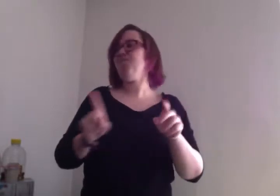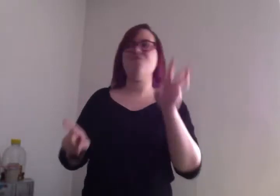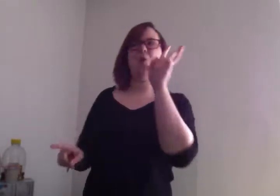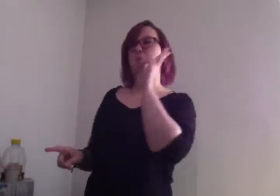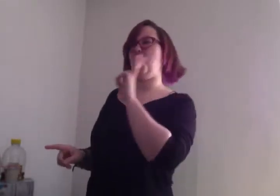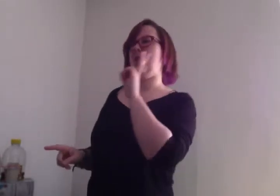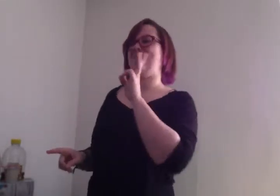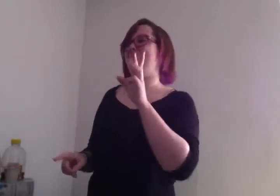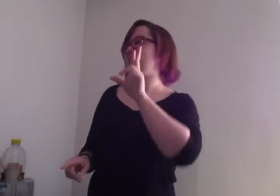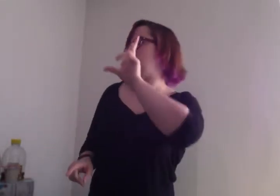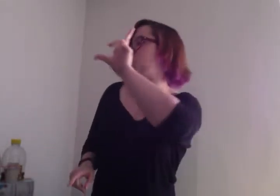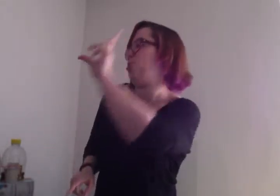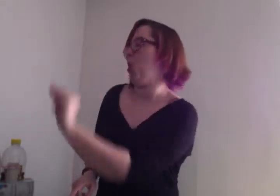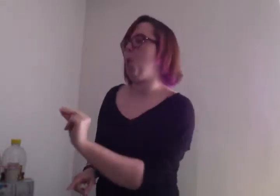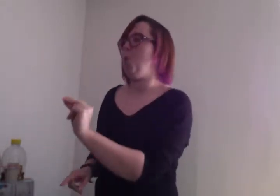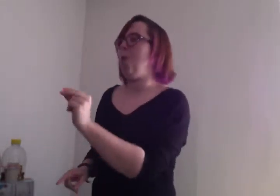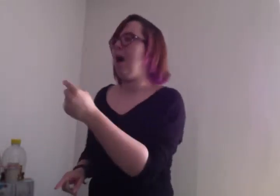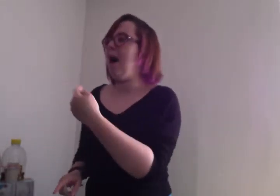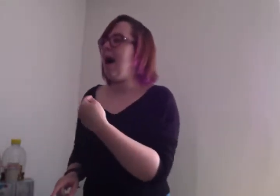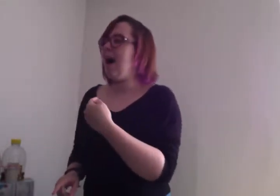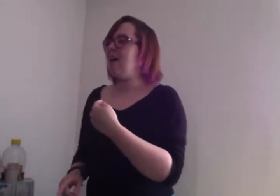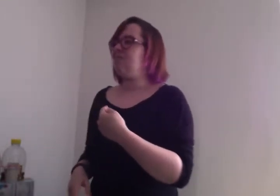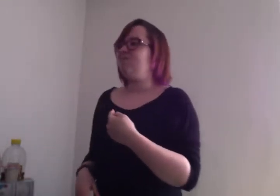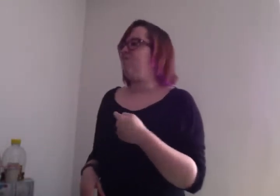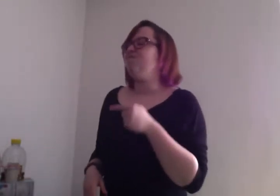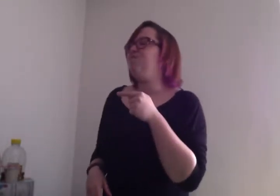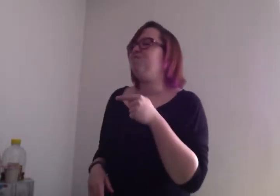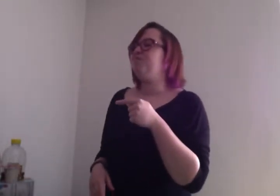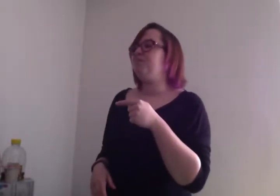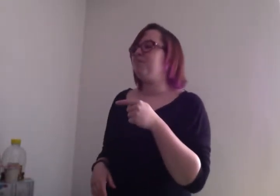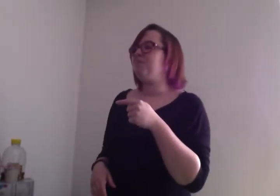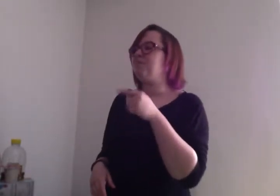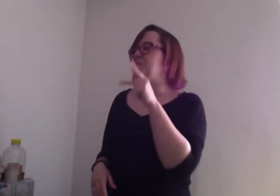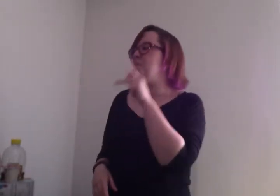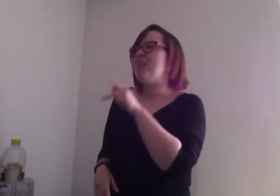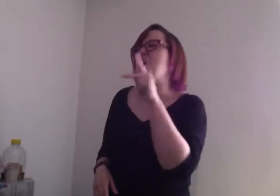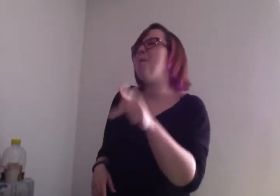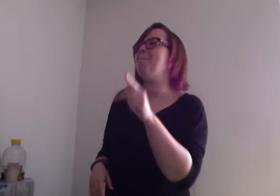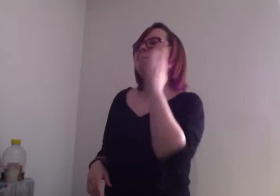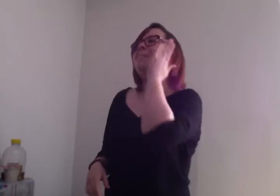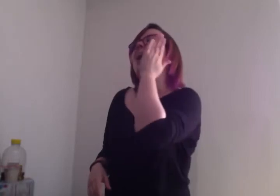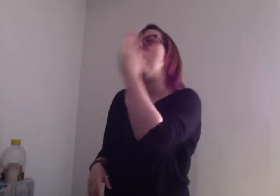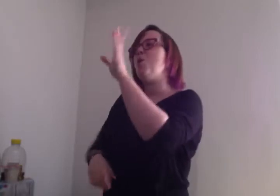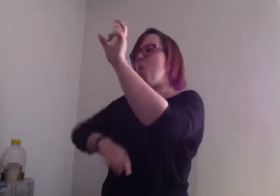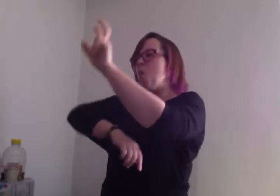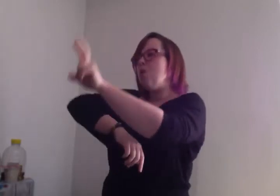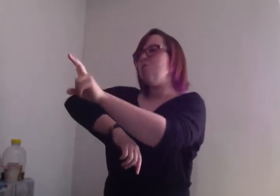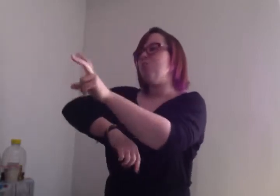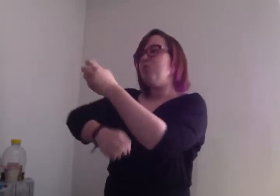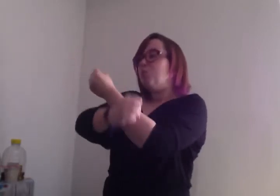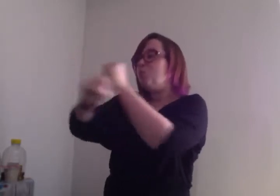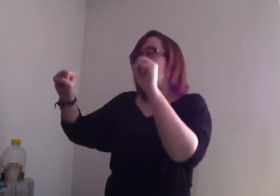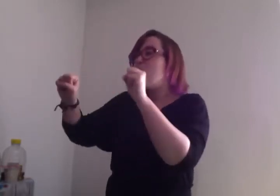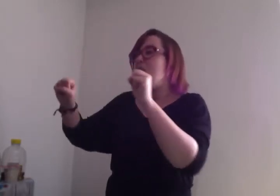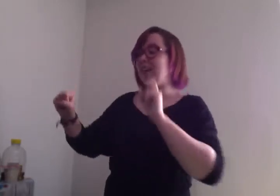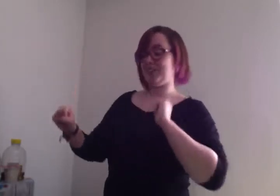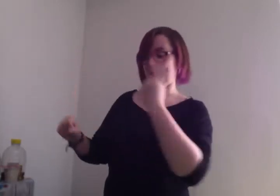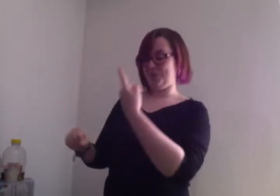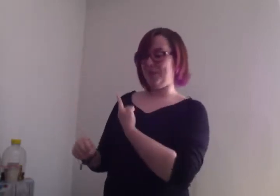should be ashamed of yourselves," she said. "Peter Pan will rescue us." And she was right, for at the last